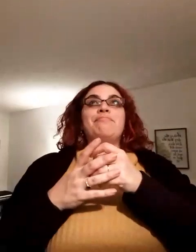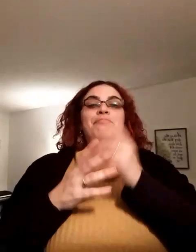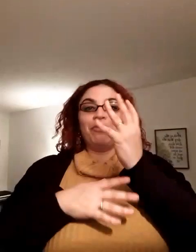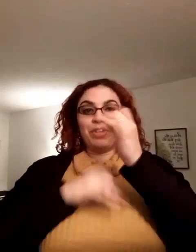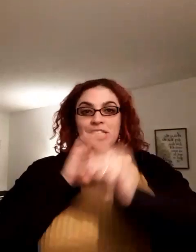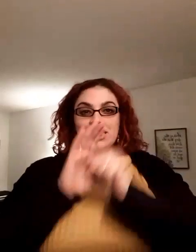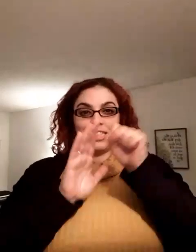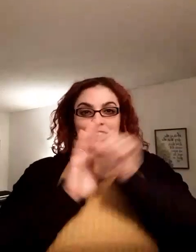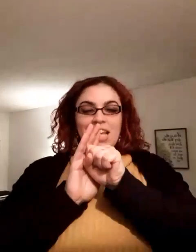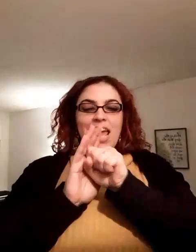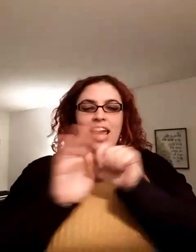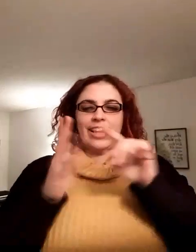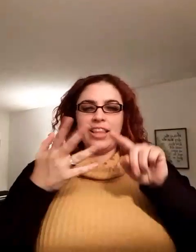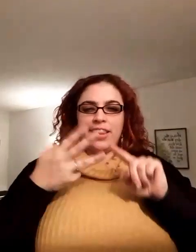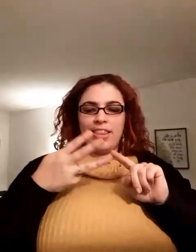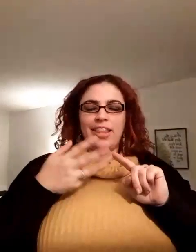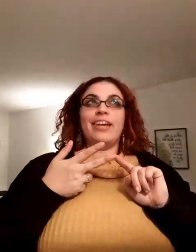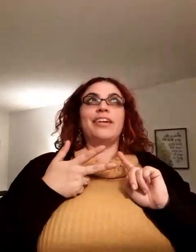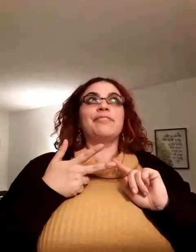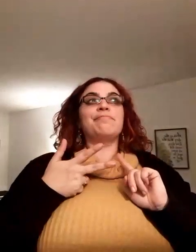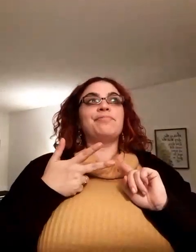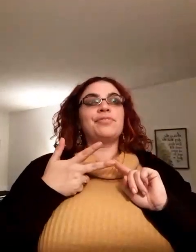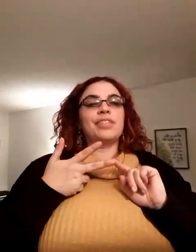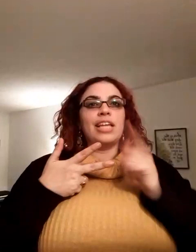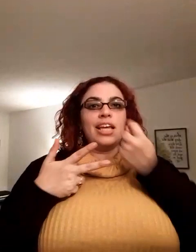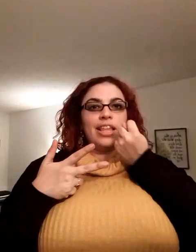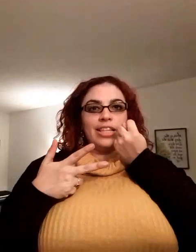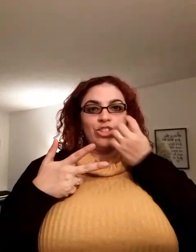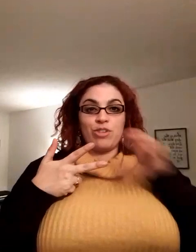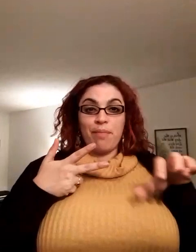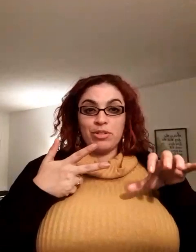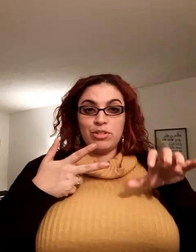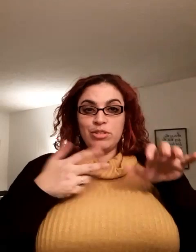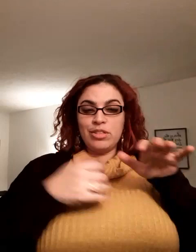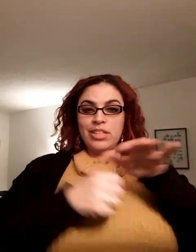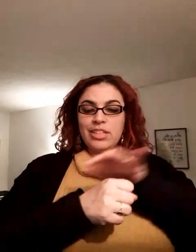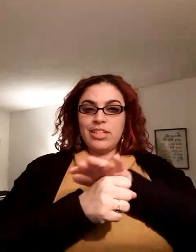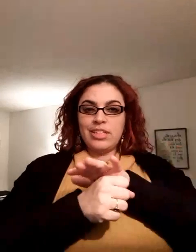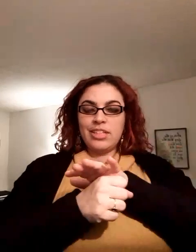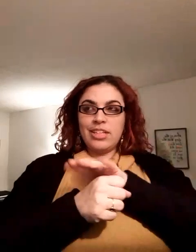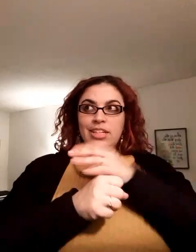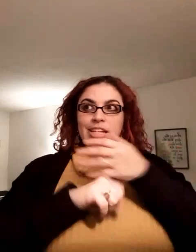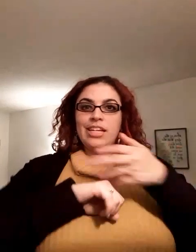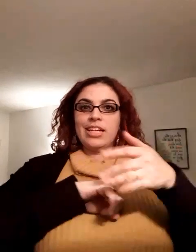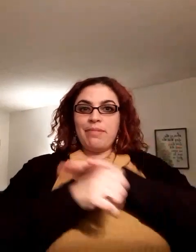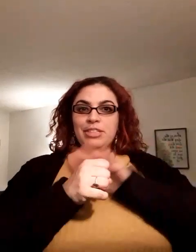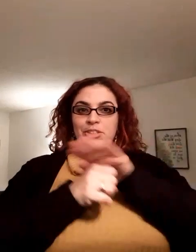With 4 seasons. And then the tropical climate